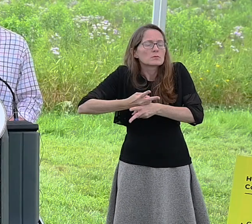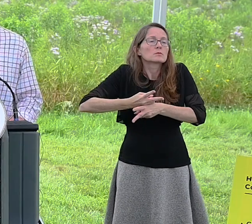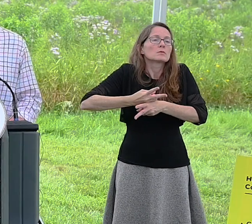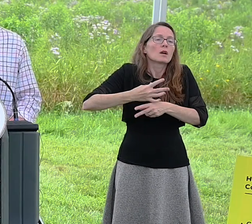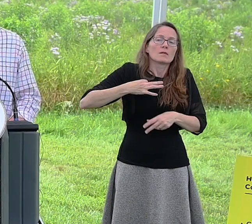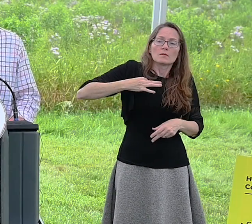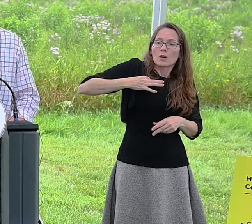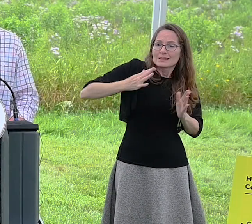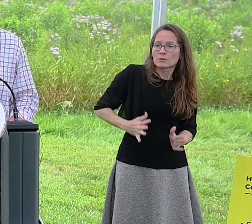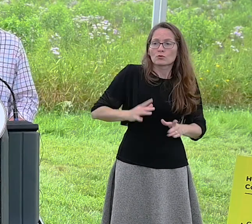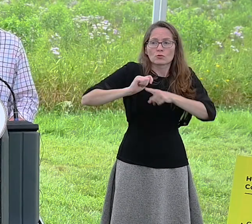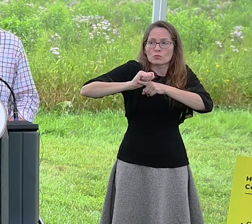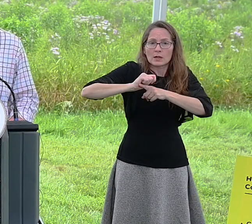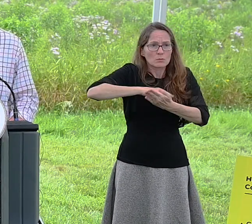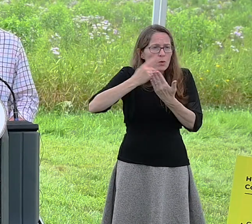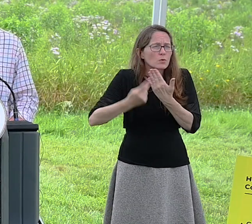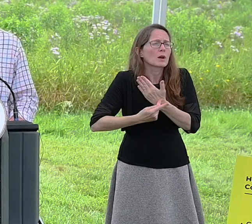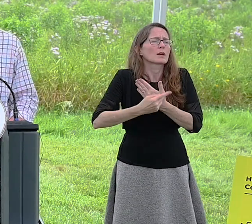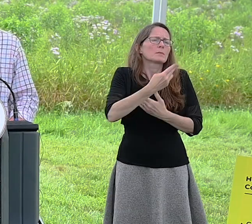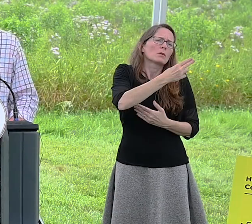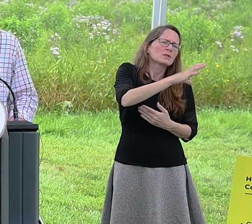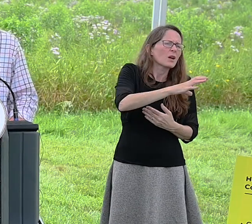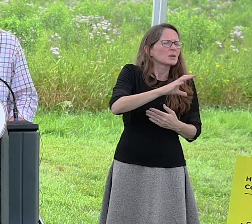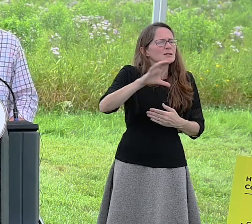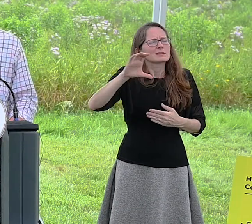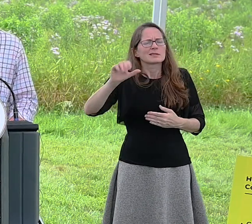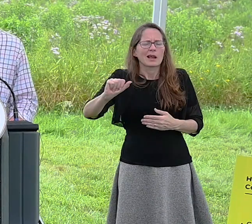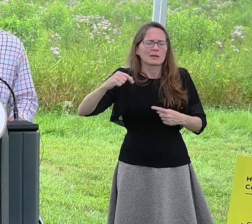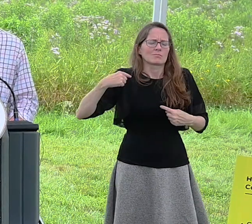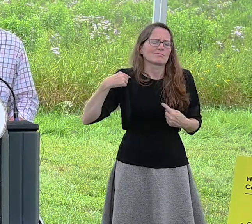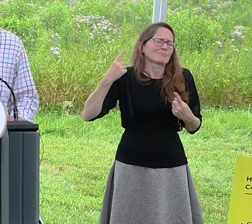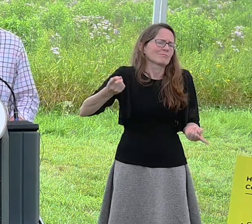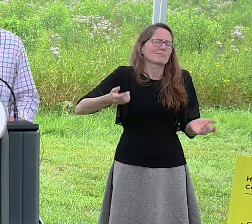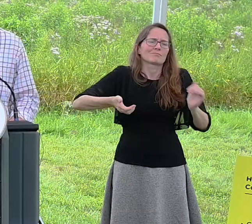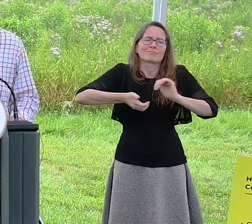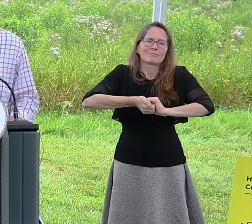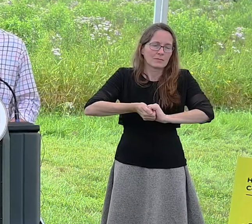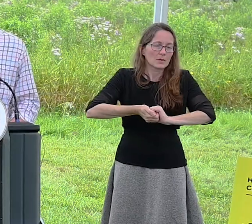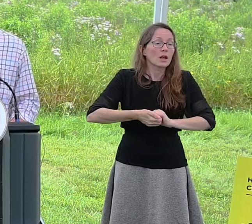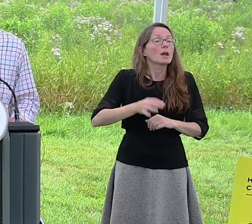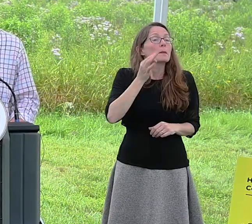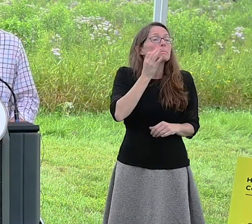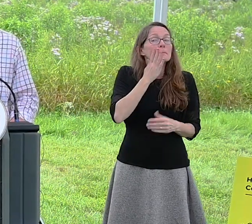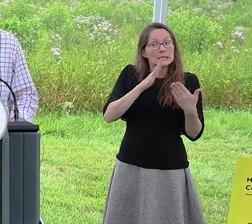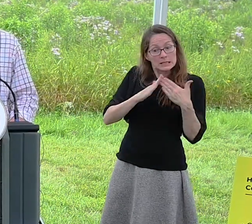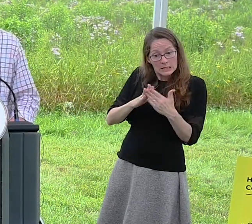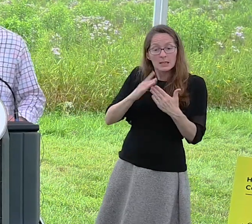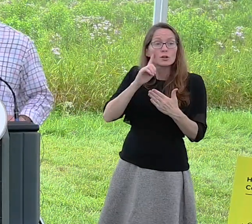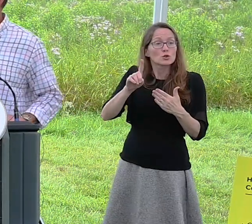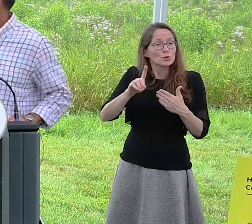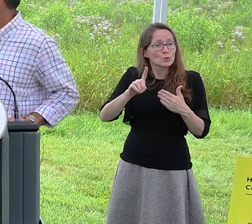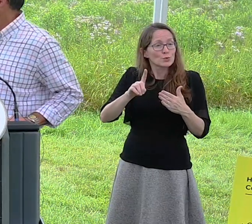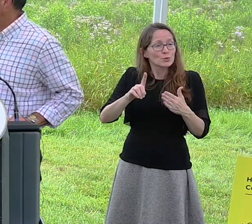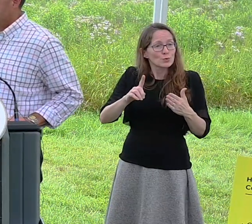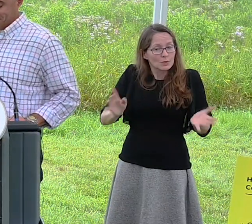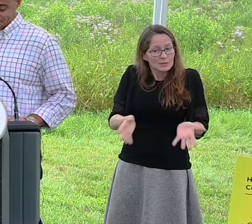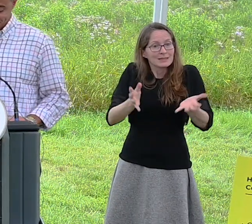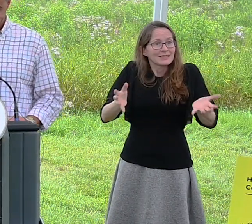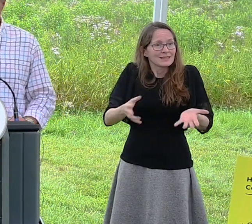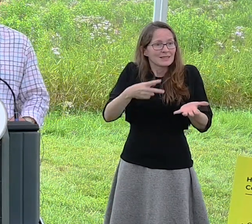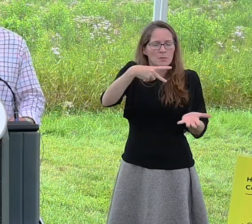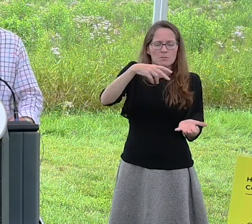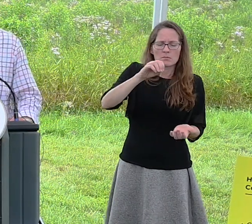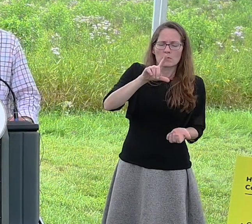that we both coordinate and collaborate on is phenomenal. The Bee City program coordination to promote pollinator habitat, just like this